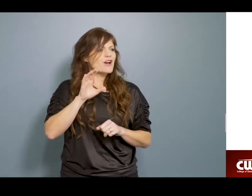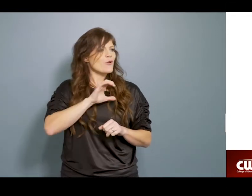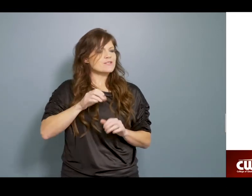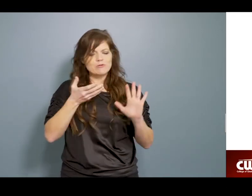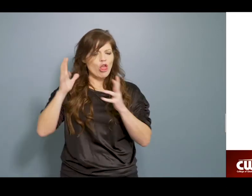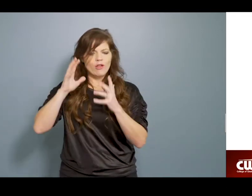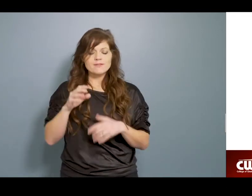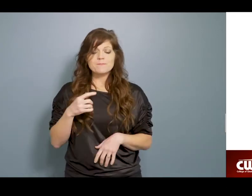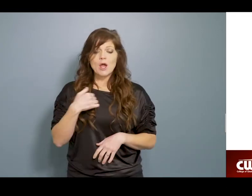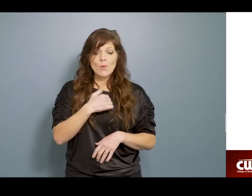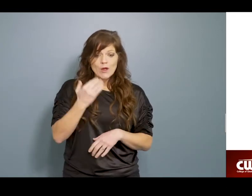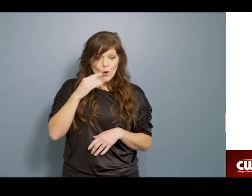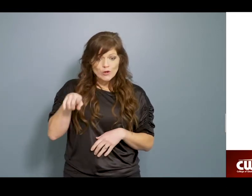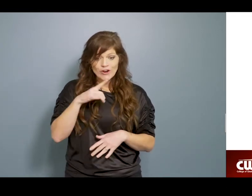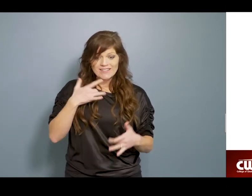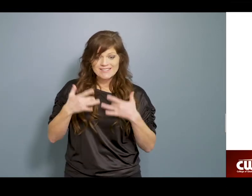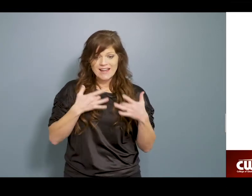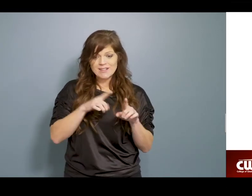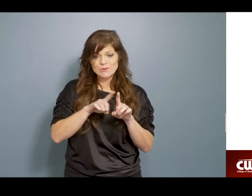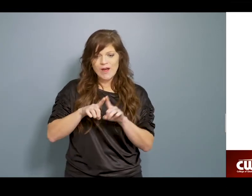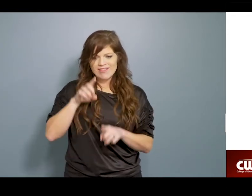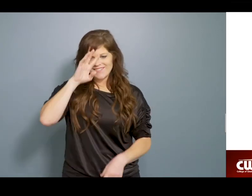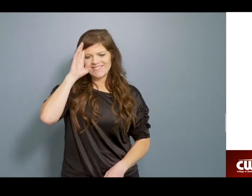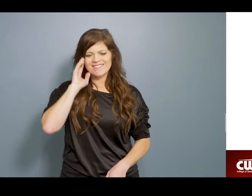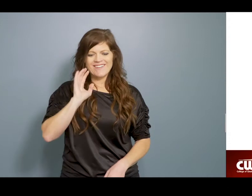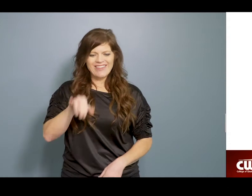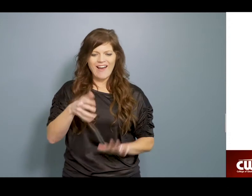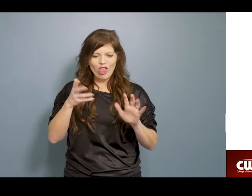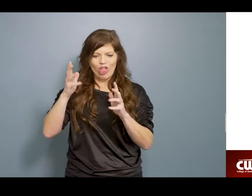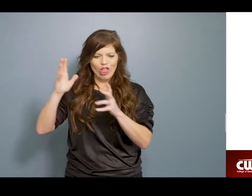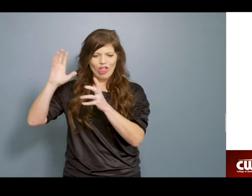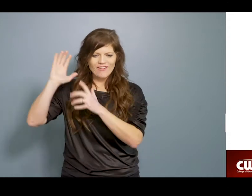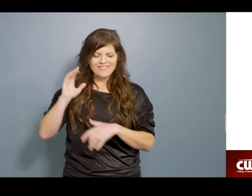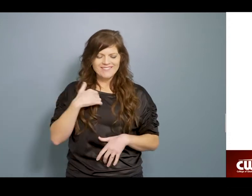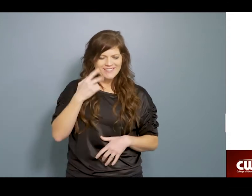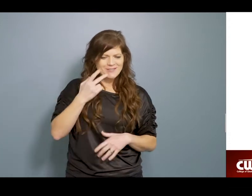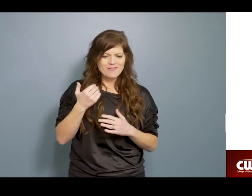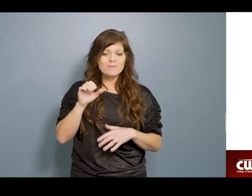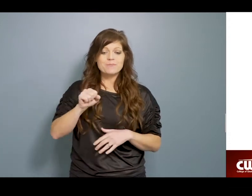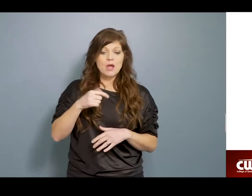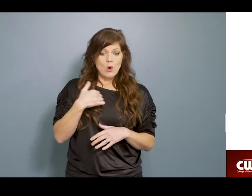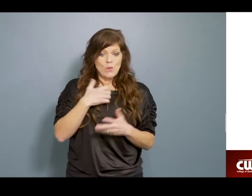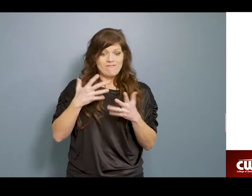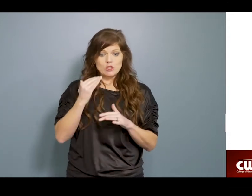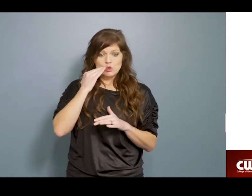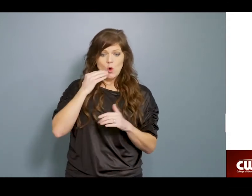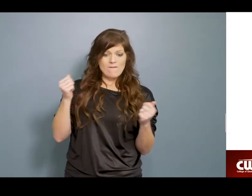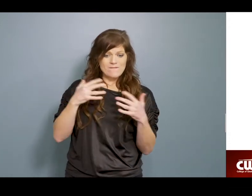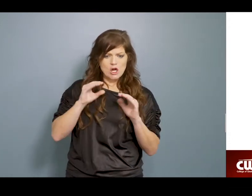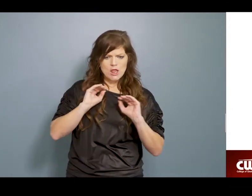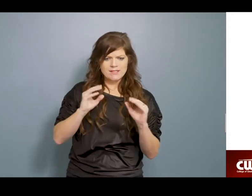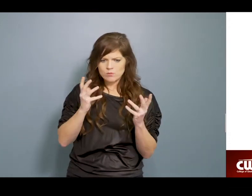know you're excited as well. We want to start using the logo and the elements. So we know what Fearless is all about, and we are ready to